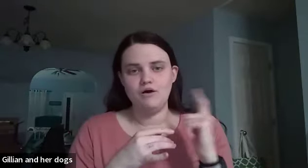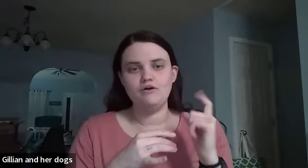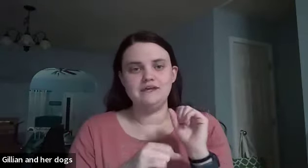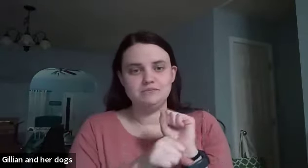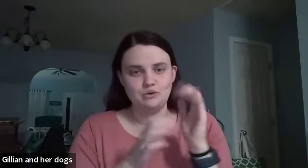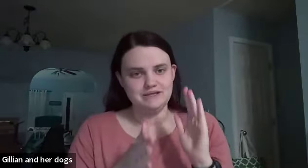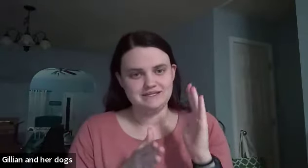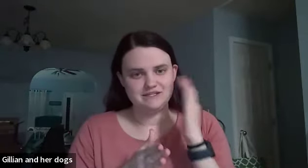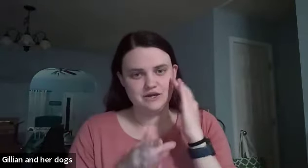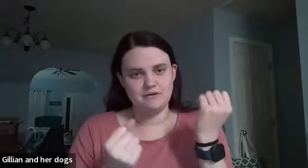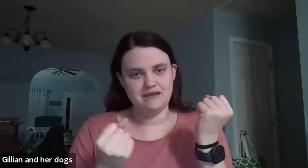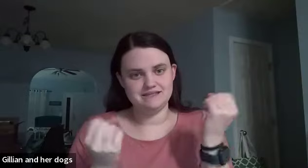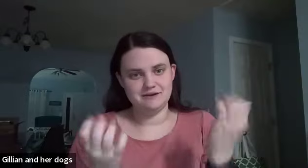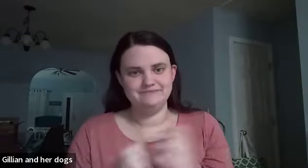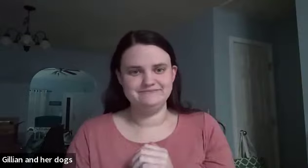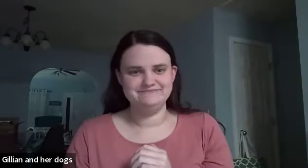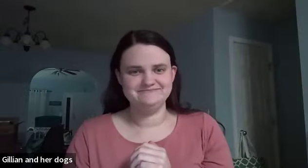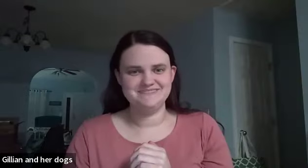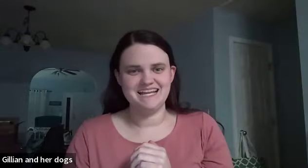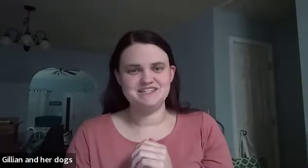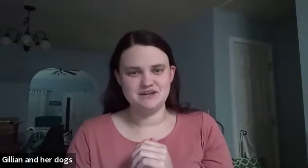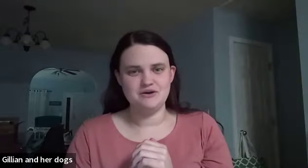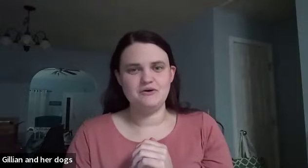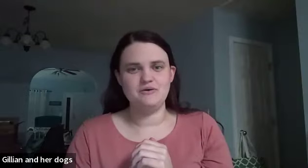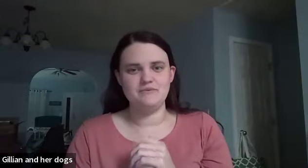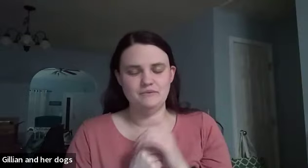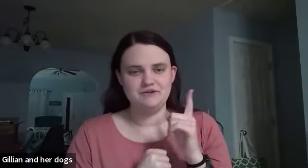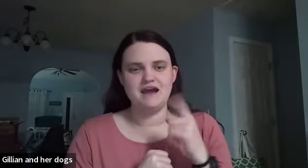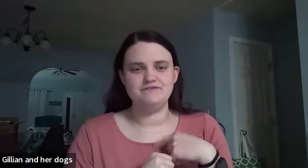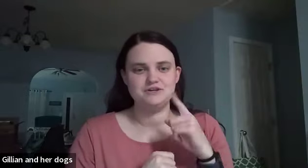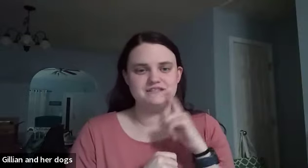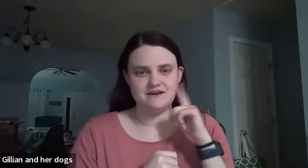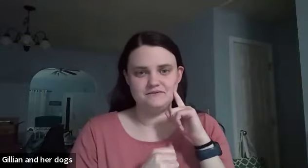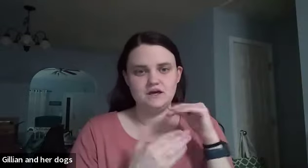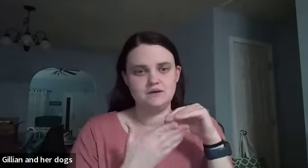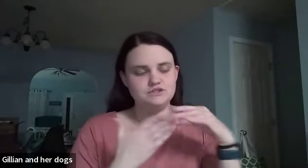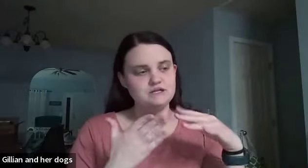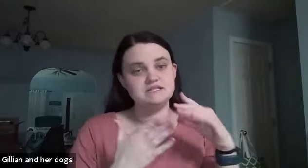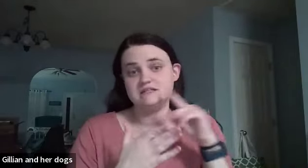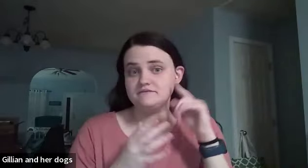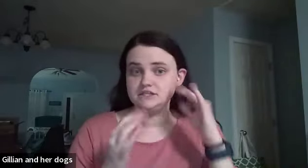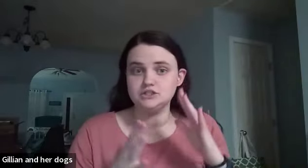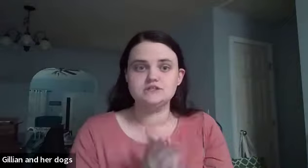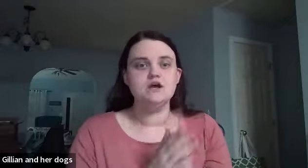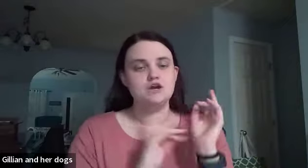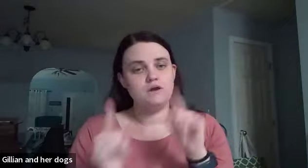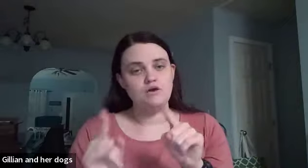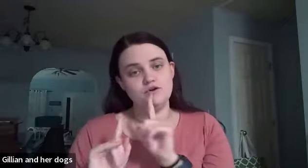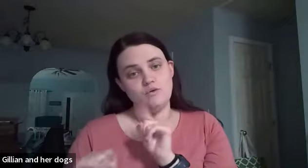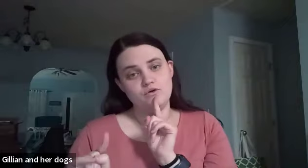all the employees know ASL. And so when you have your deaf students, deaf teachers going over and